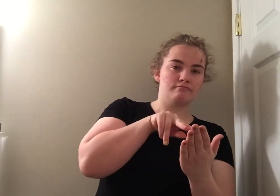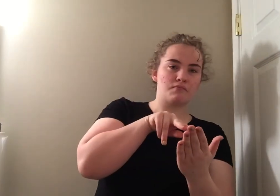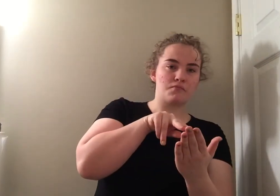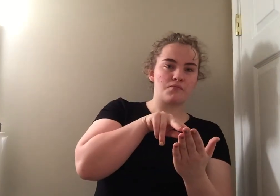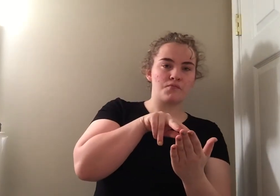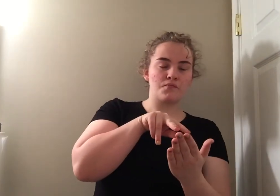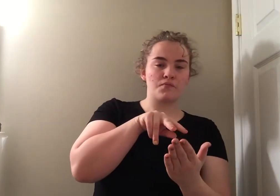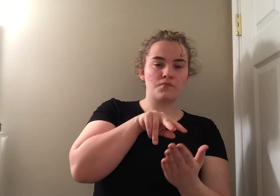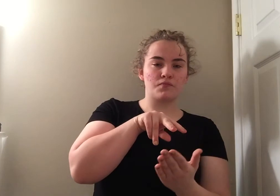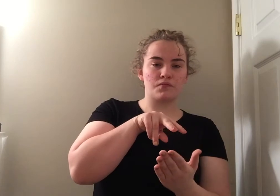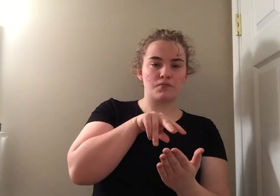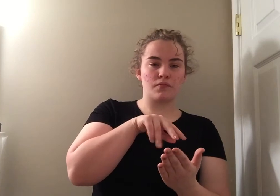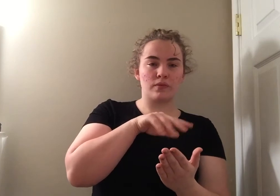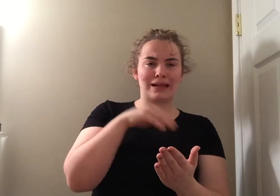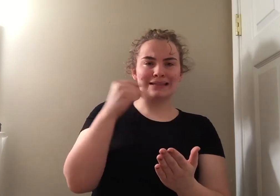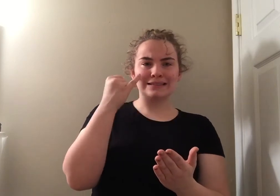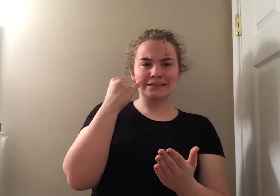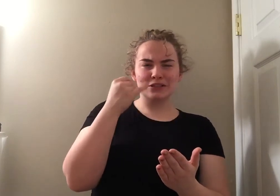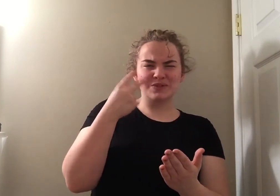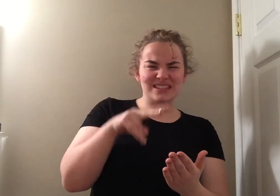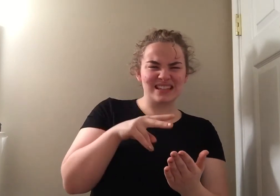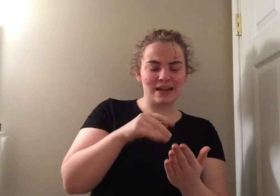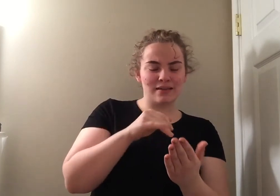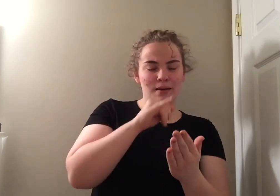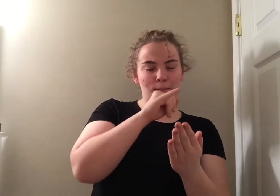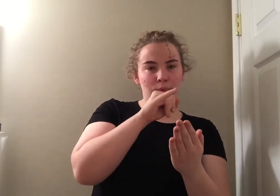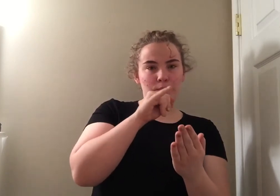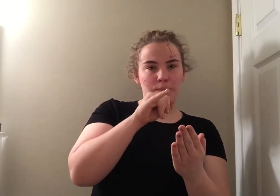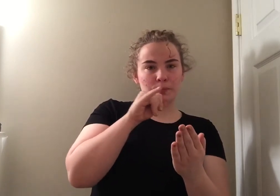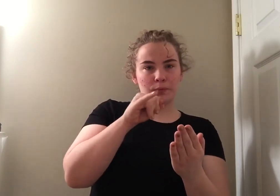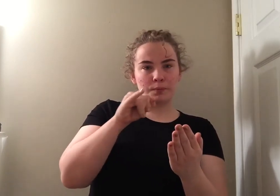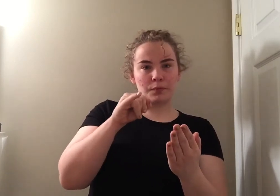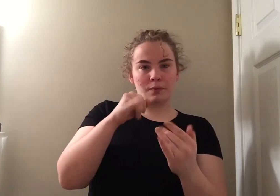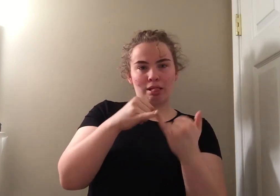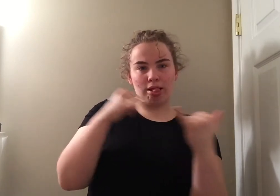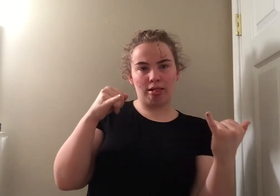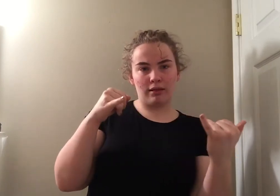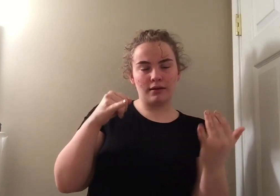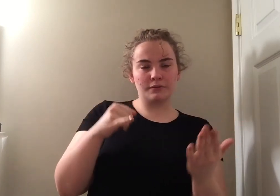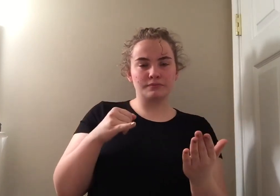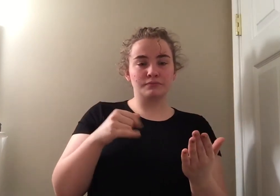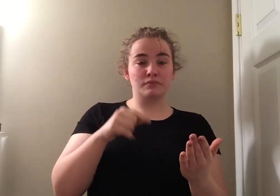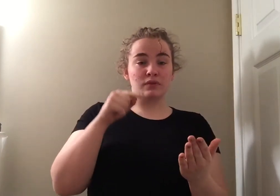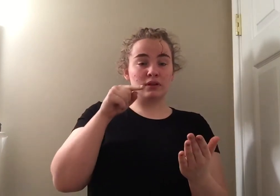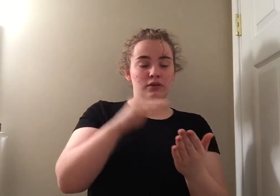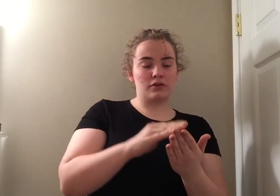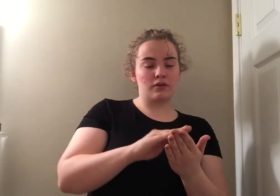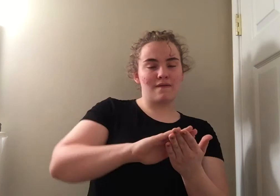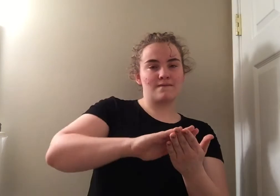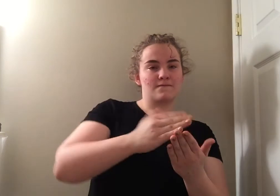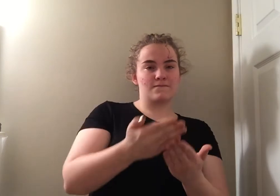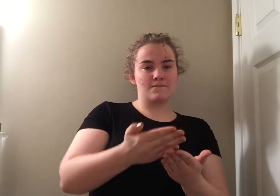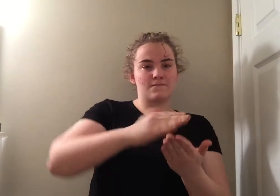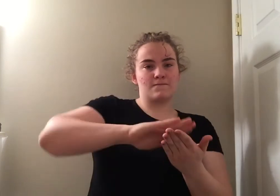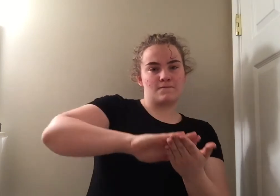All you need to do, see that dotted line? I'm just going to bend that back. And that is where you'll write your evidence, okay? Bend that